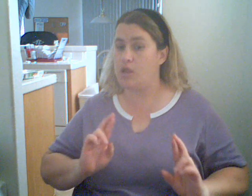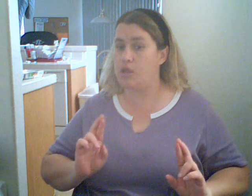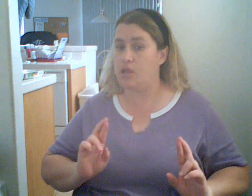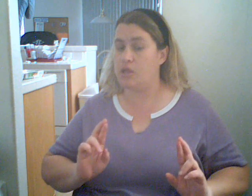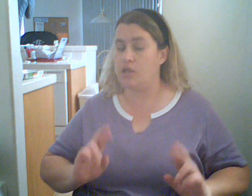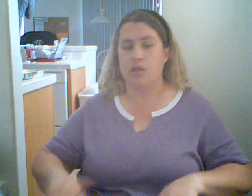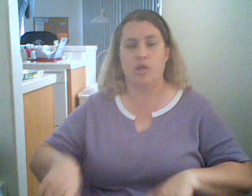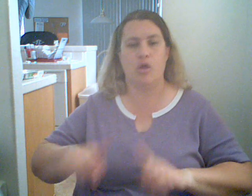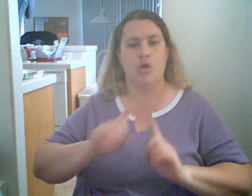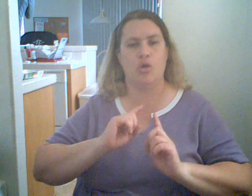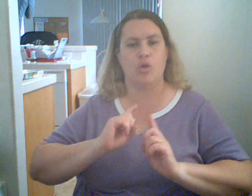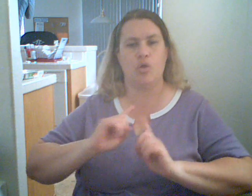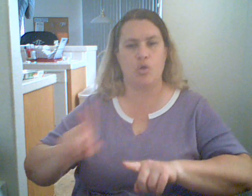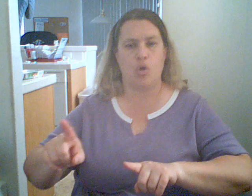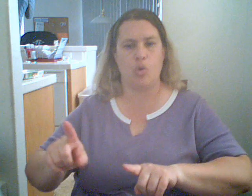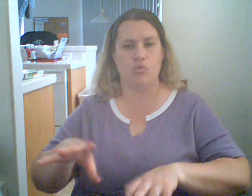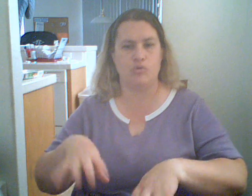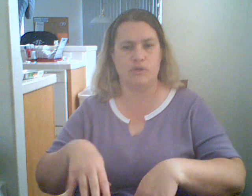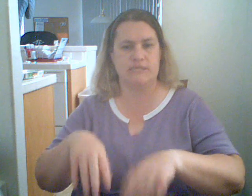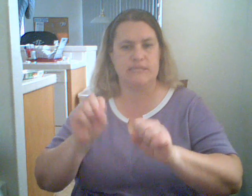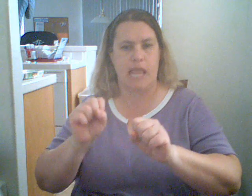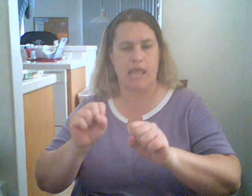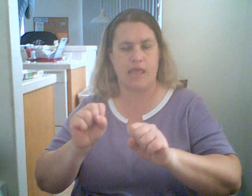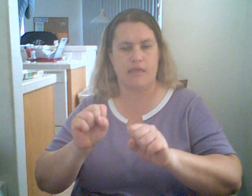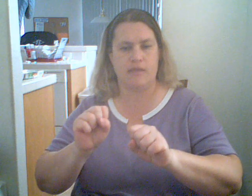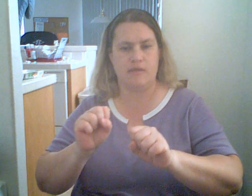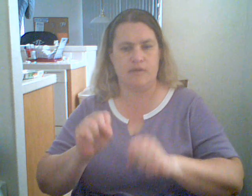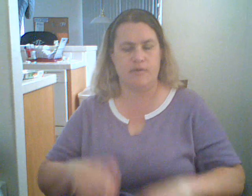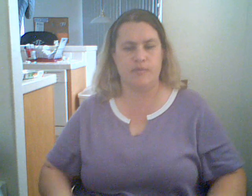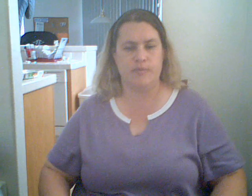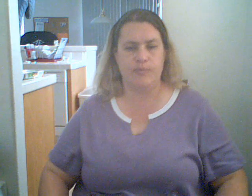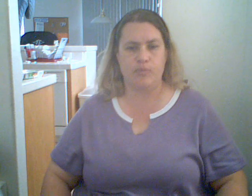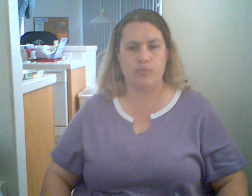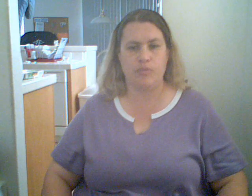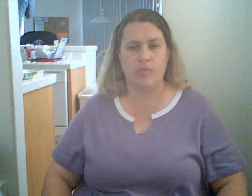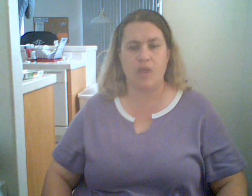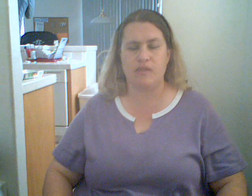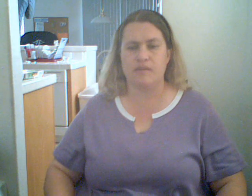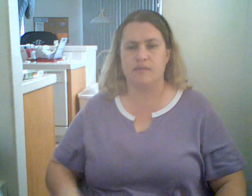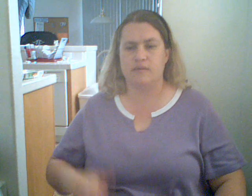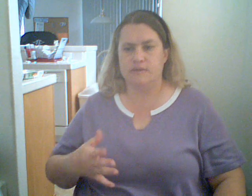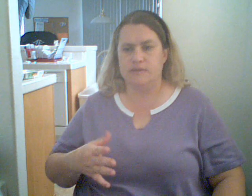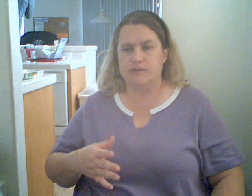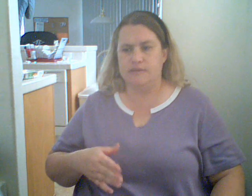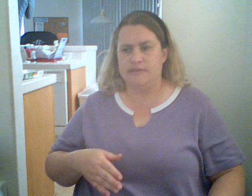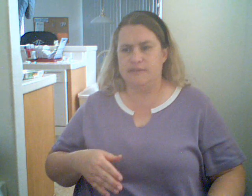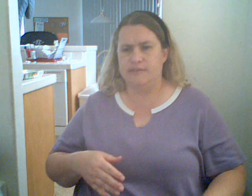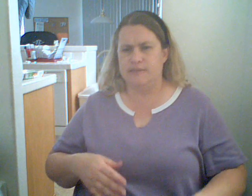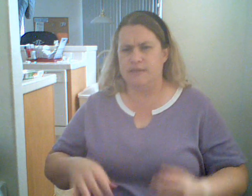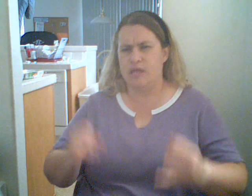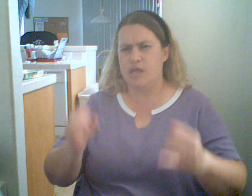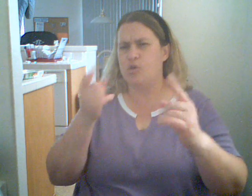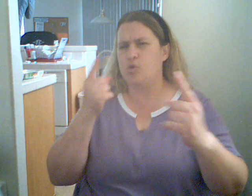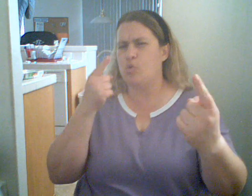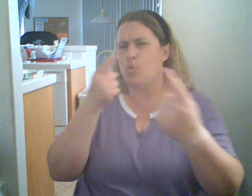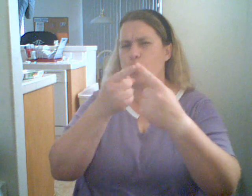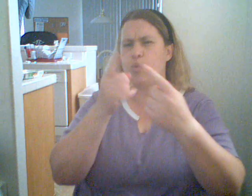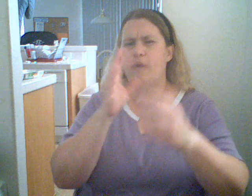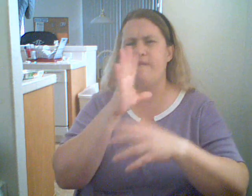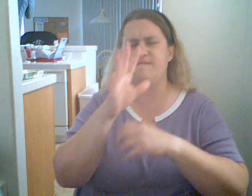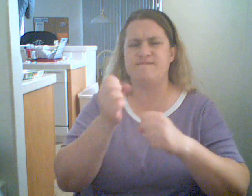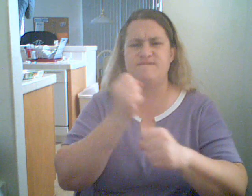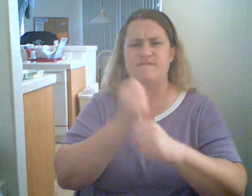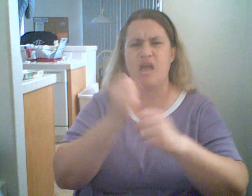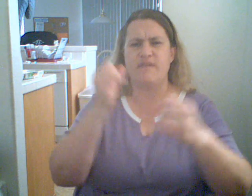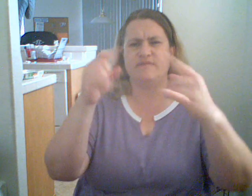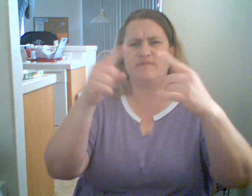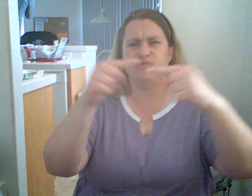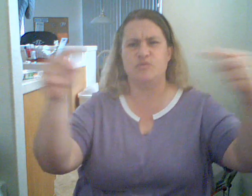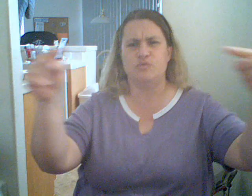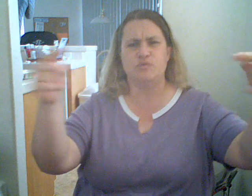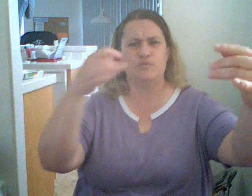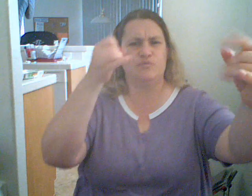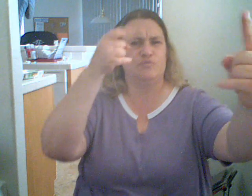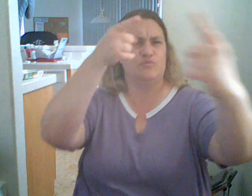and take it. What you do is you set a 5-year time limit, because you have 5 years from the date you pass the